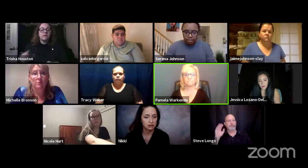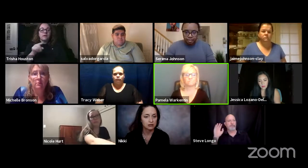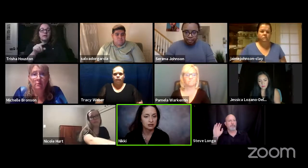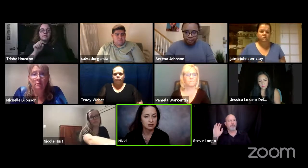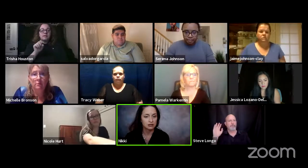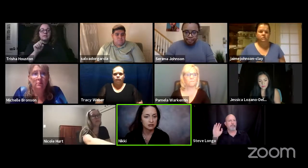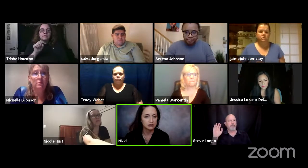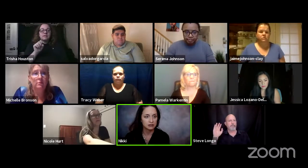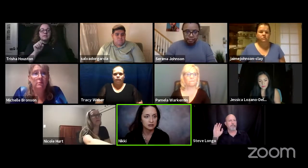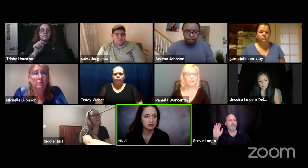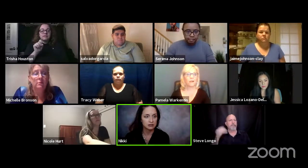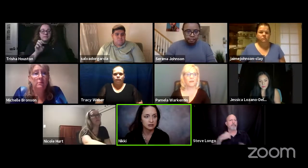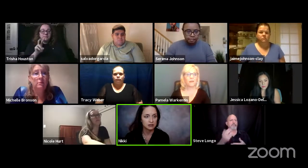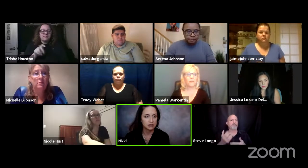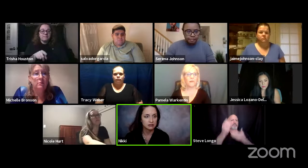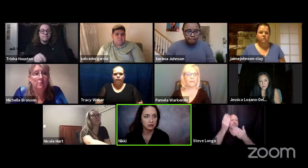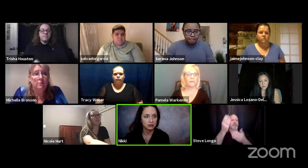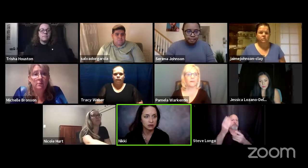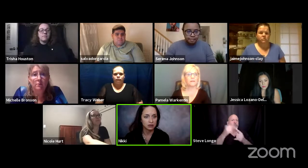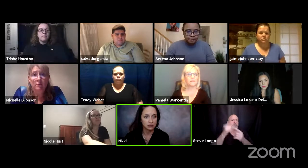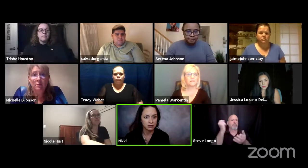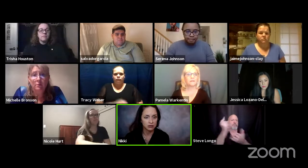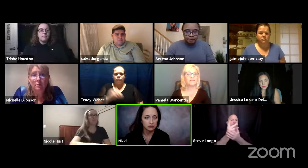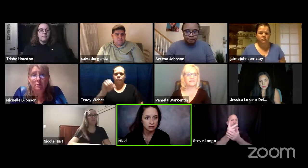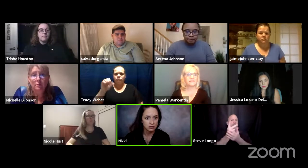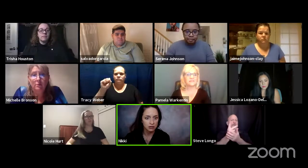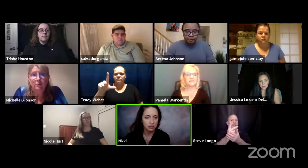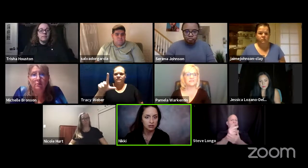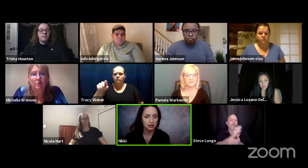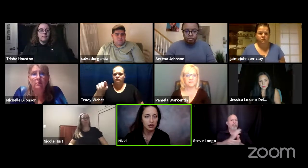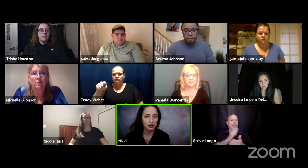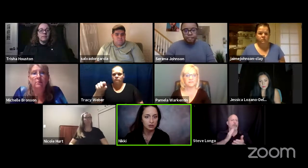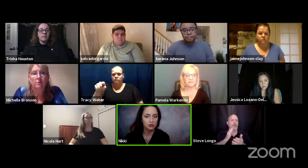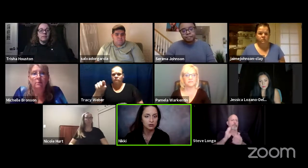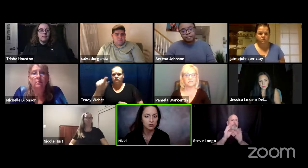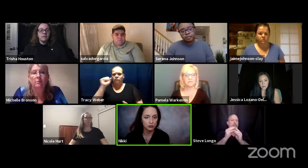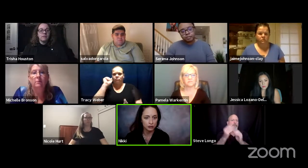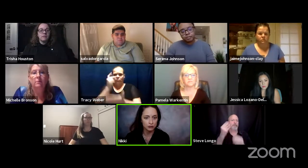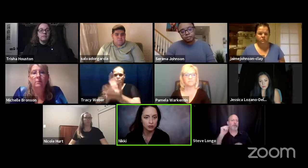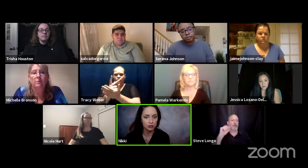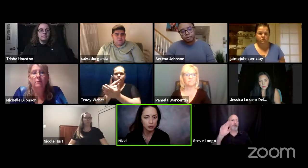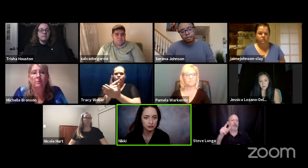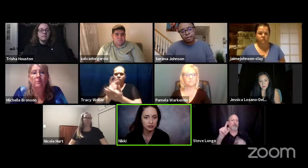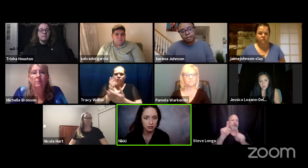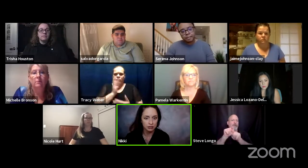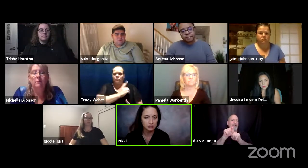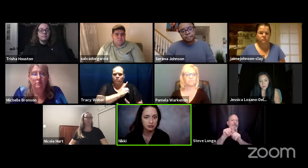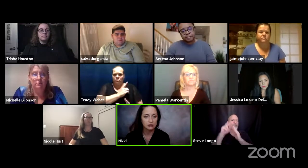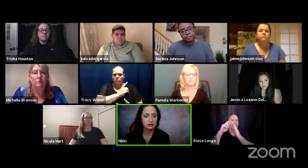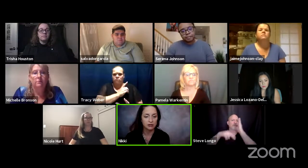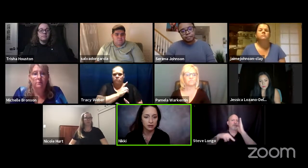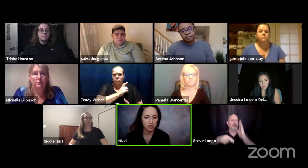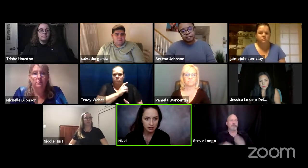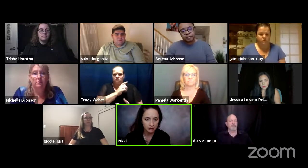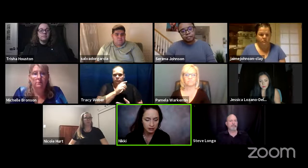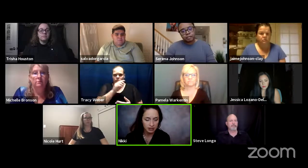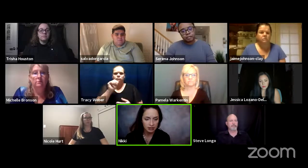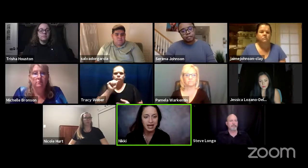This is Steve. I'm just waiting for recognition. I move to approve the board minutes from the August meeting